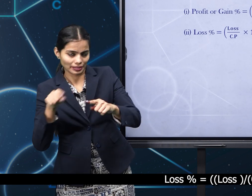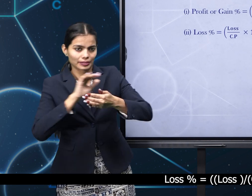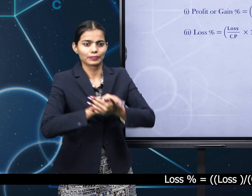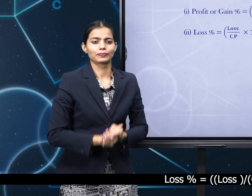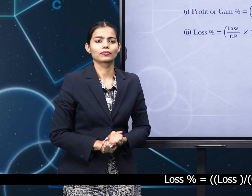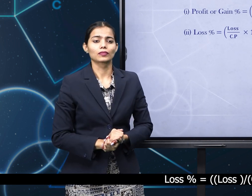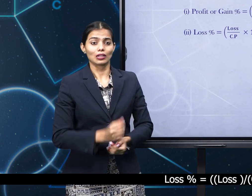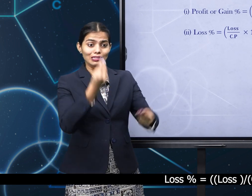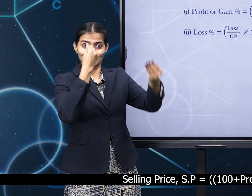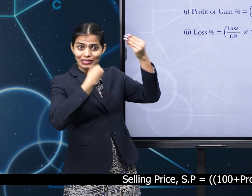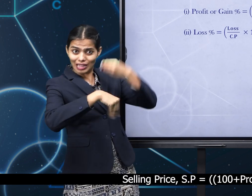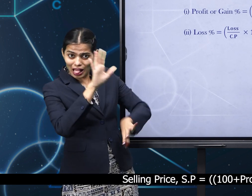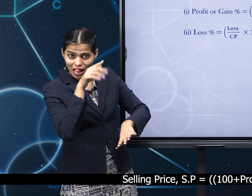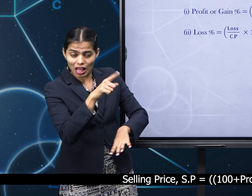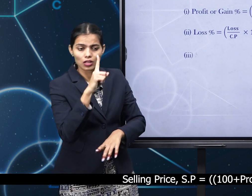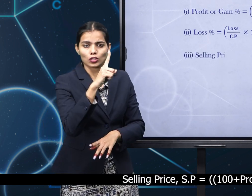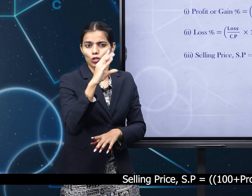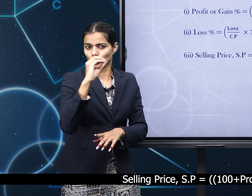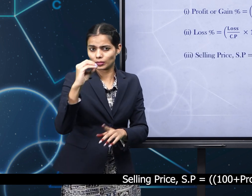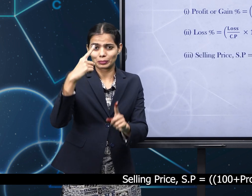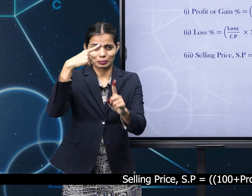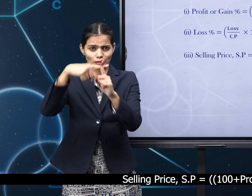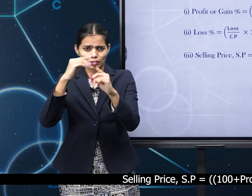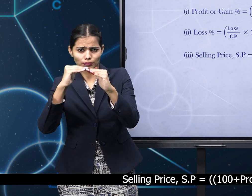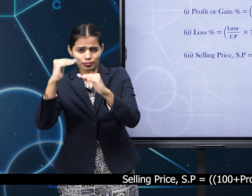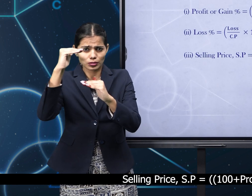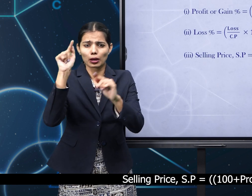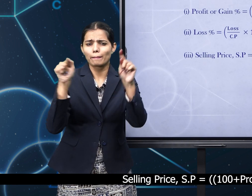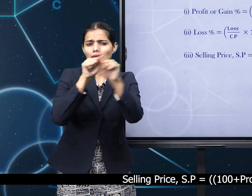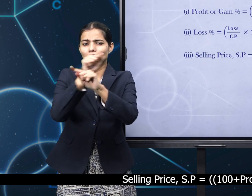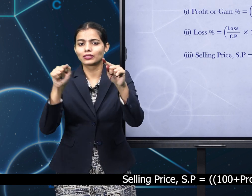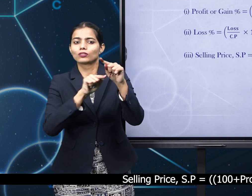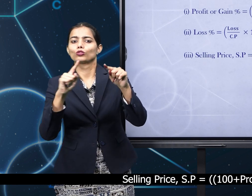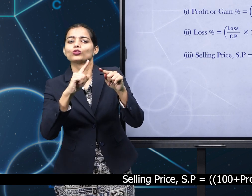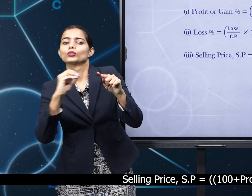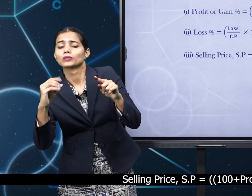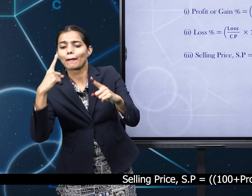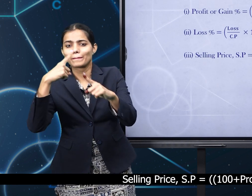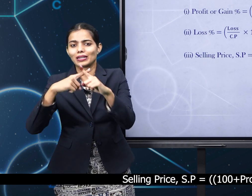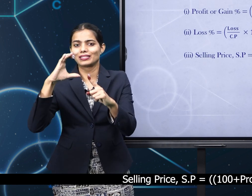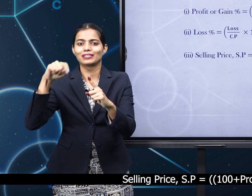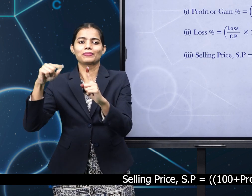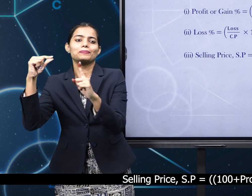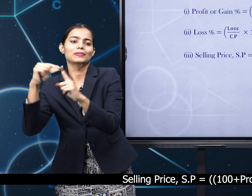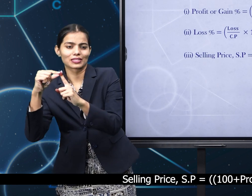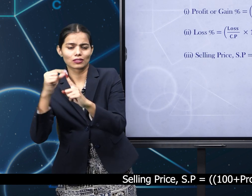Selling price, SP is equal to 100 plus profit percent by 100 into CP.